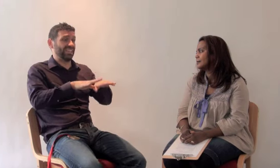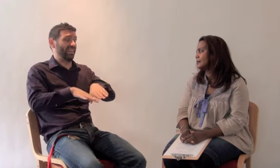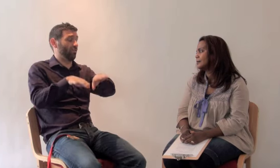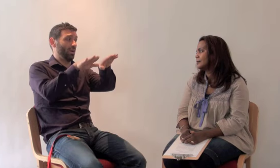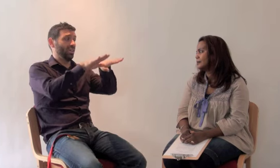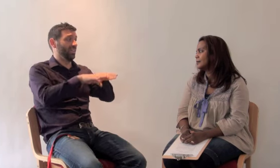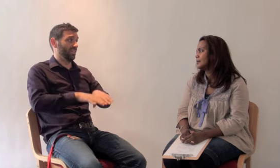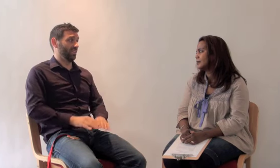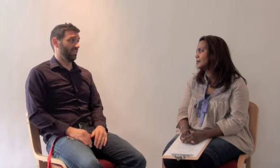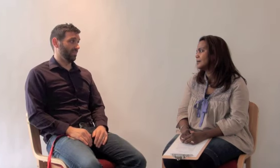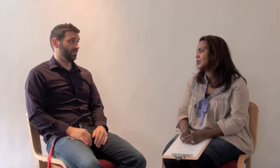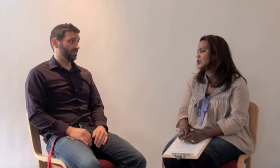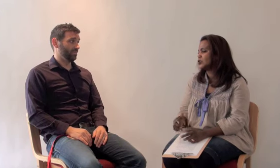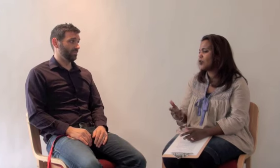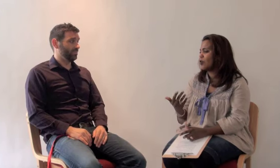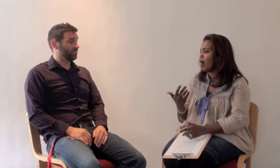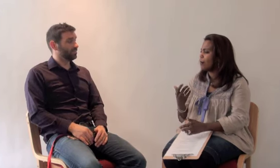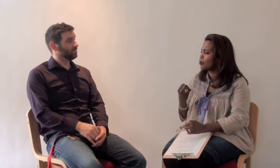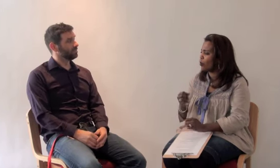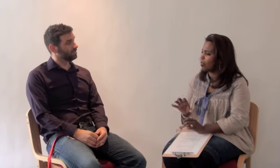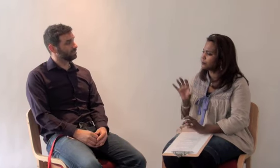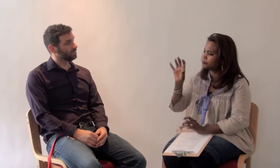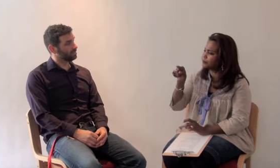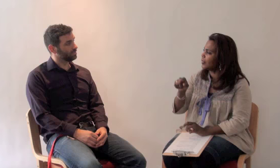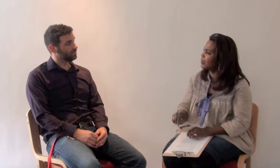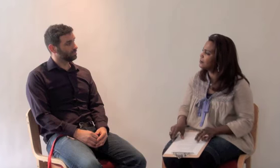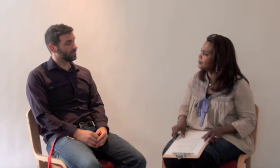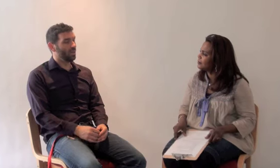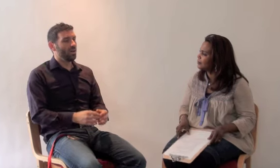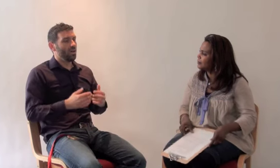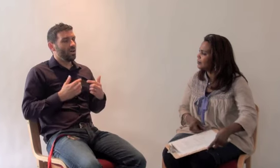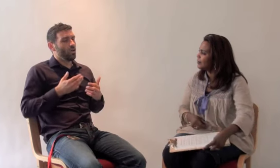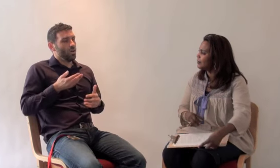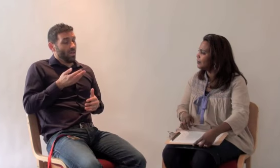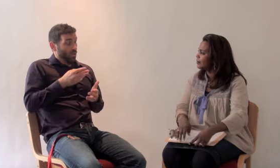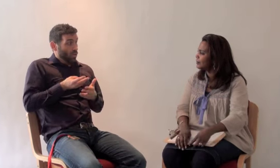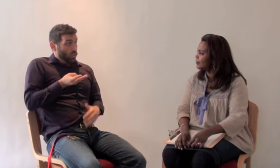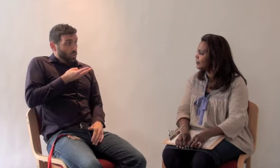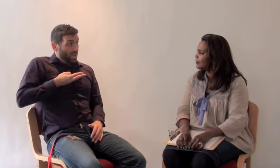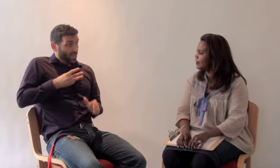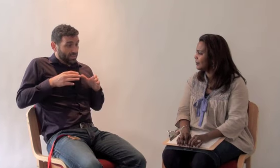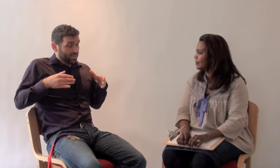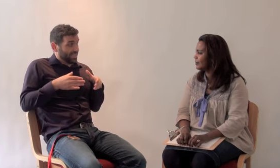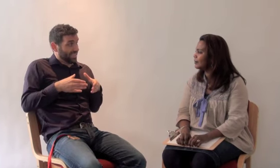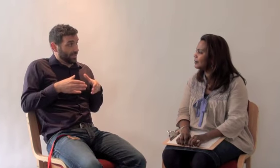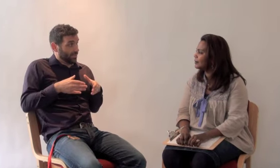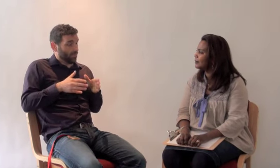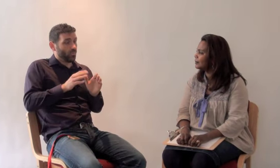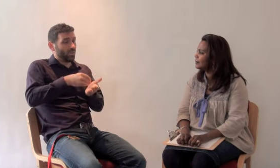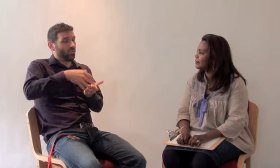completely incorrect. But that is fairly common, unfortunately. So how much did you need to raise? Well, between the three of